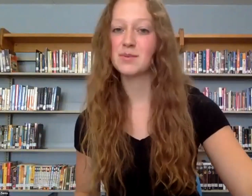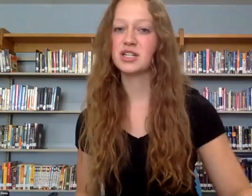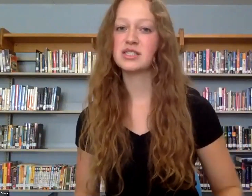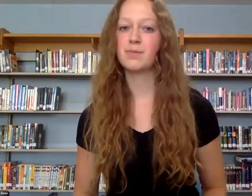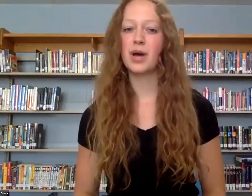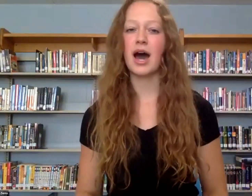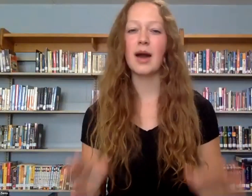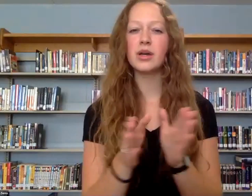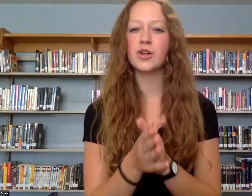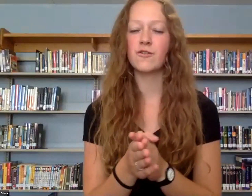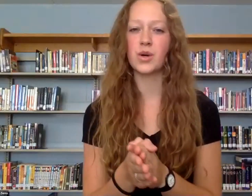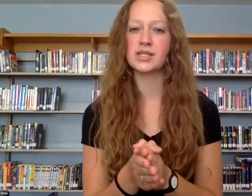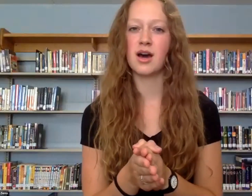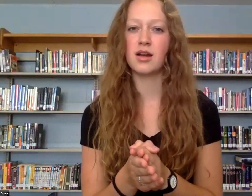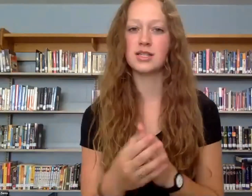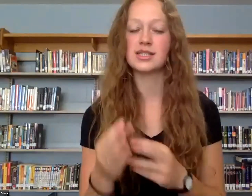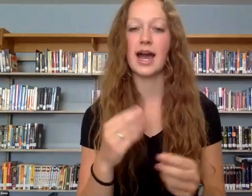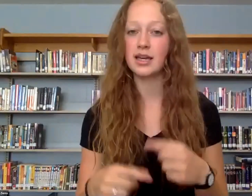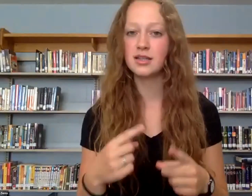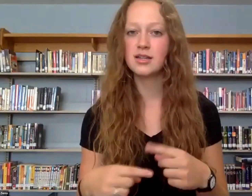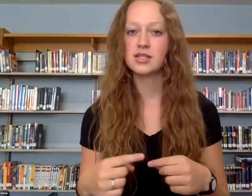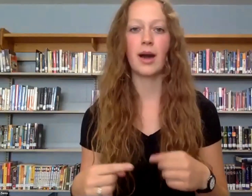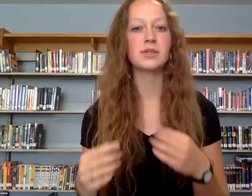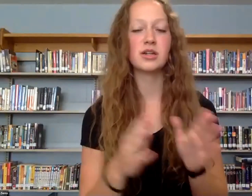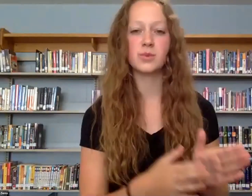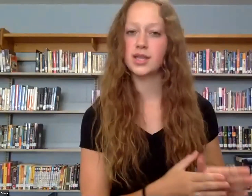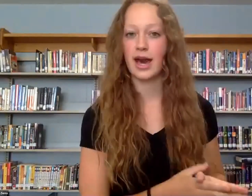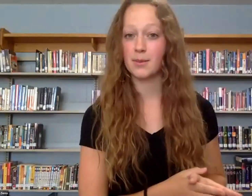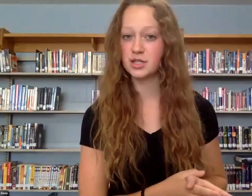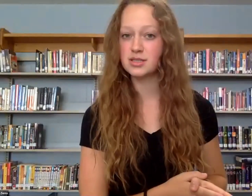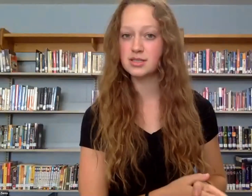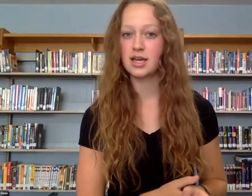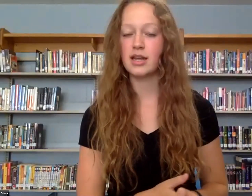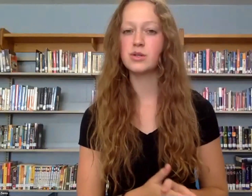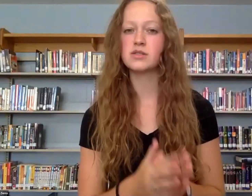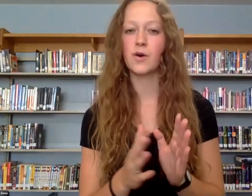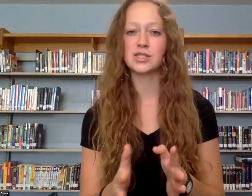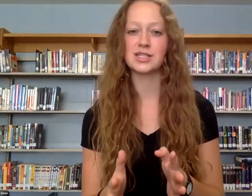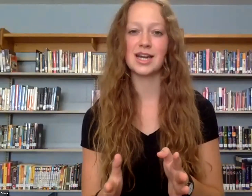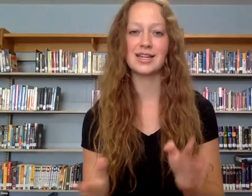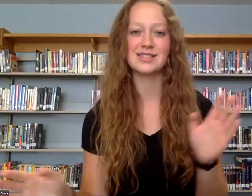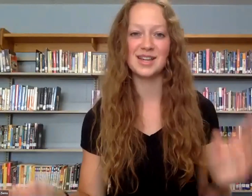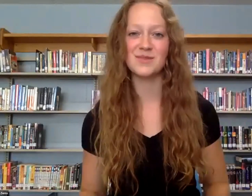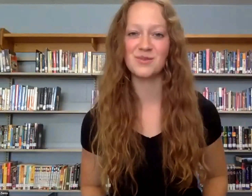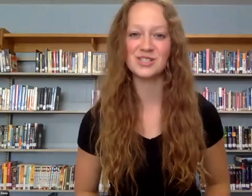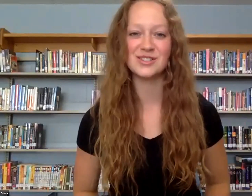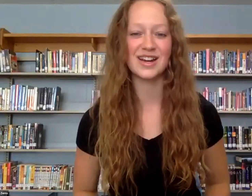captions, but I want you to focus on the signing. So I'm just gonna read the captions, and you just focus on the signing and see how many words you